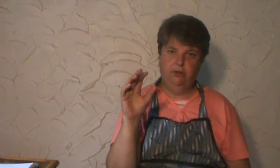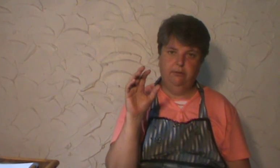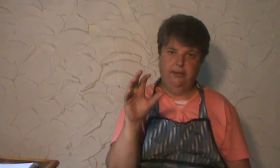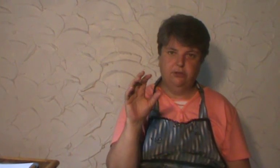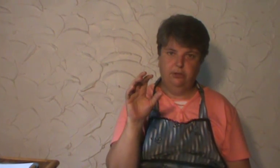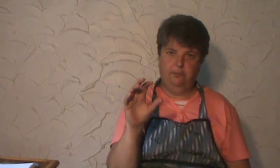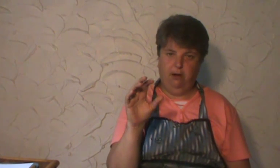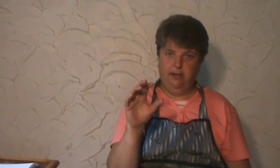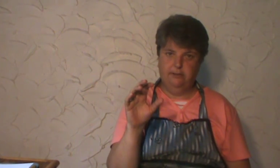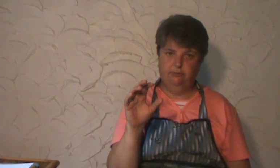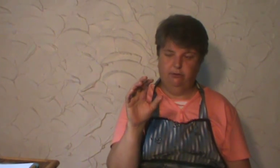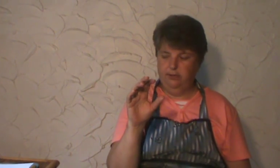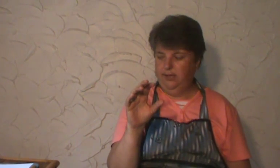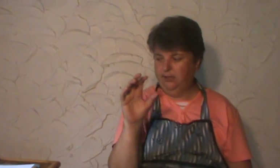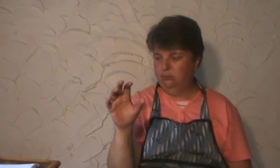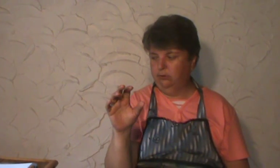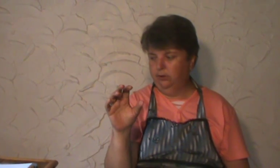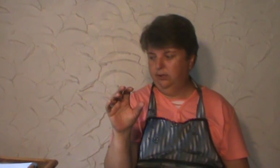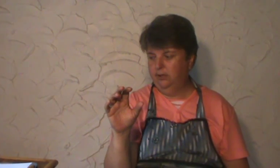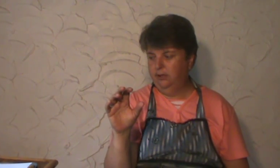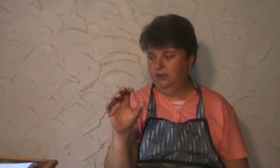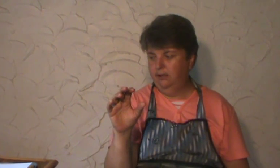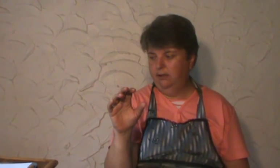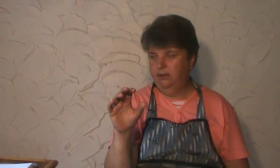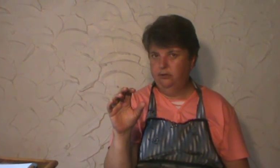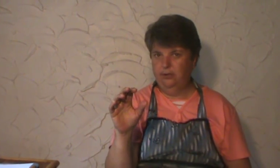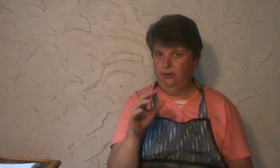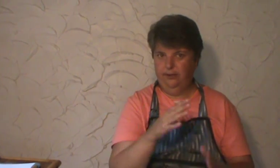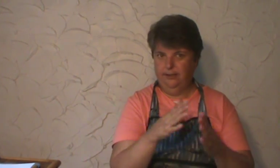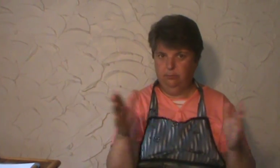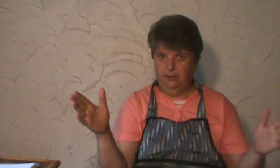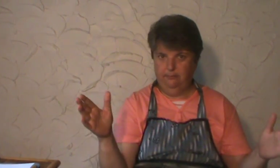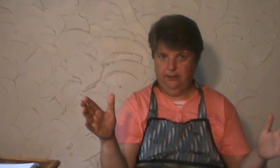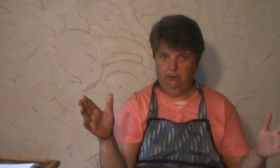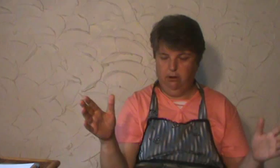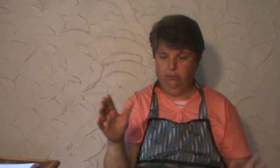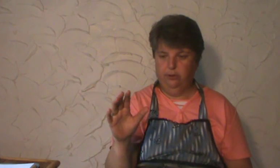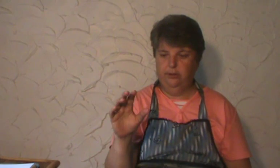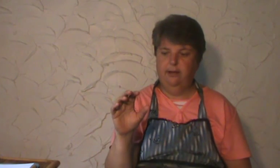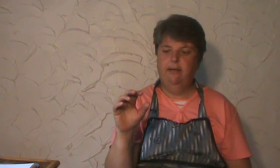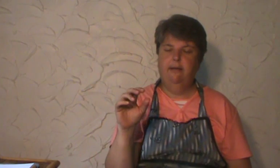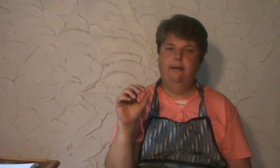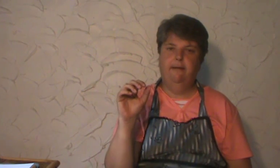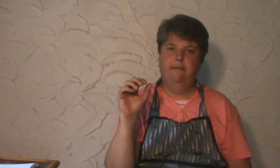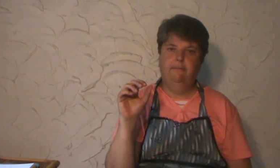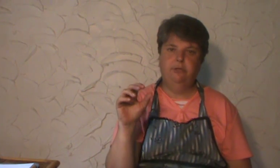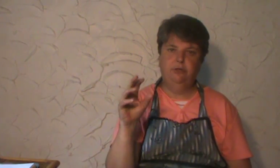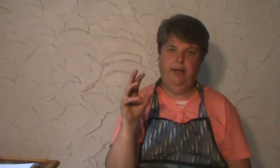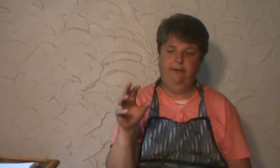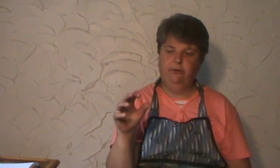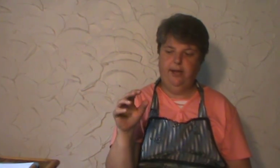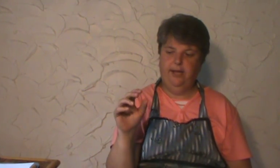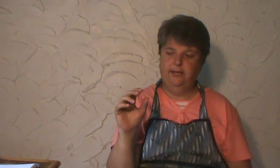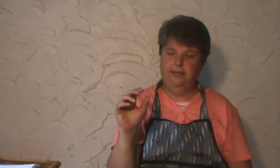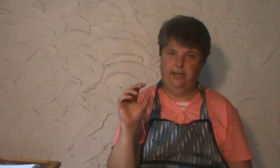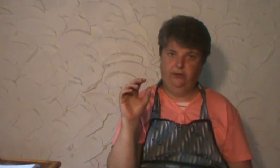you make sure you pause for the next word so they don't think it's one big long word. But you have your hand in a